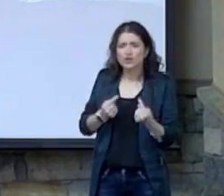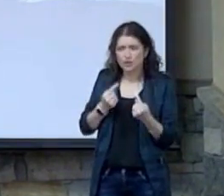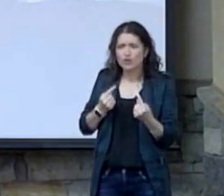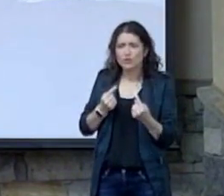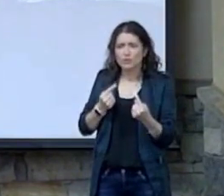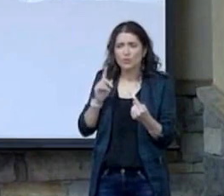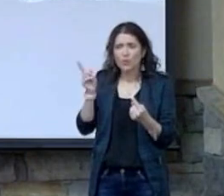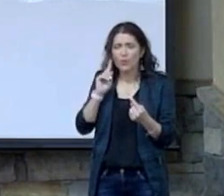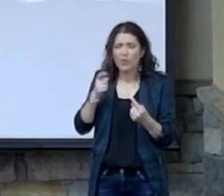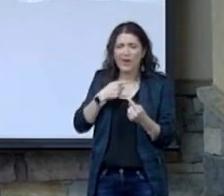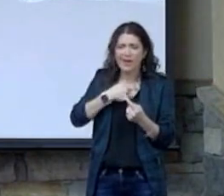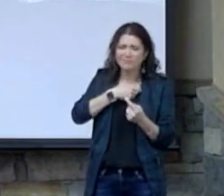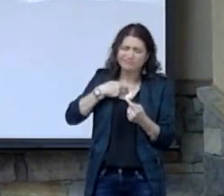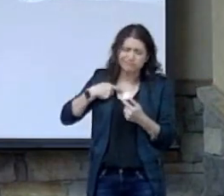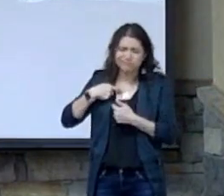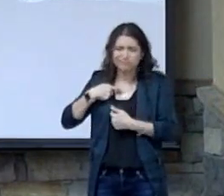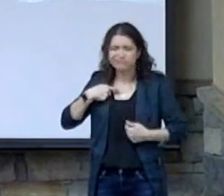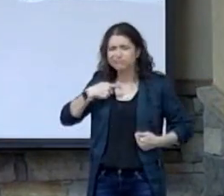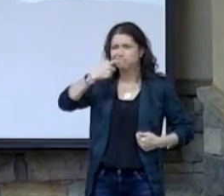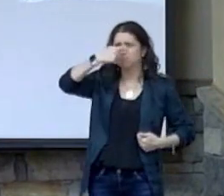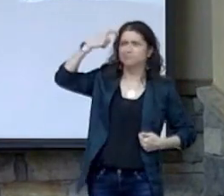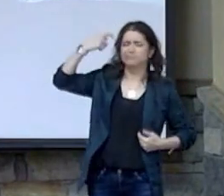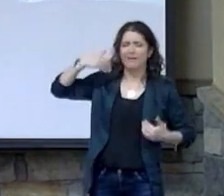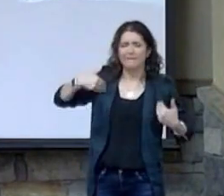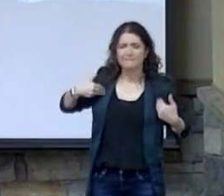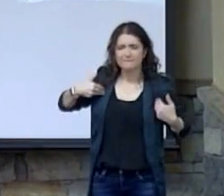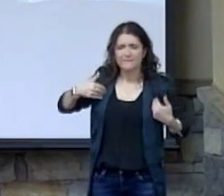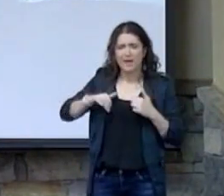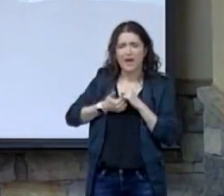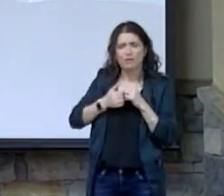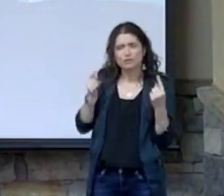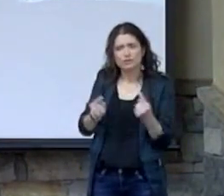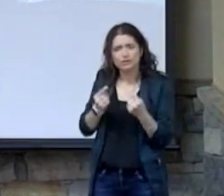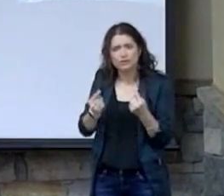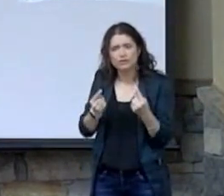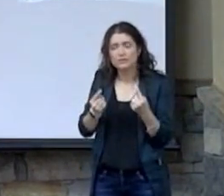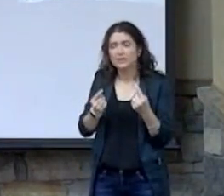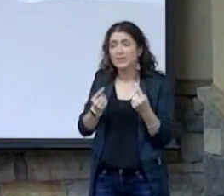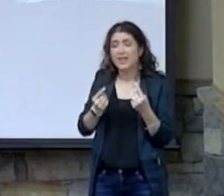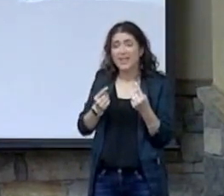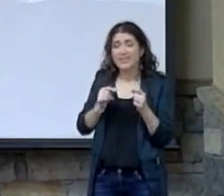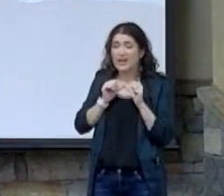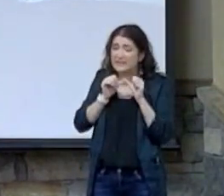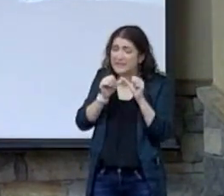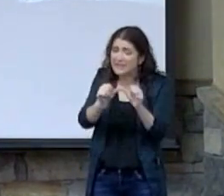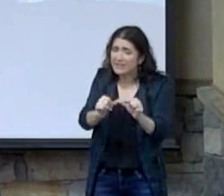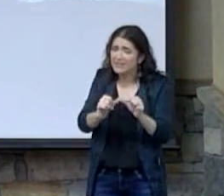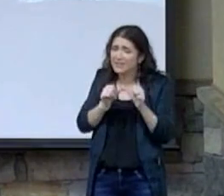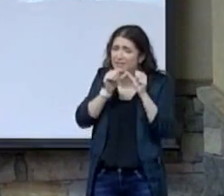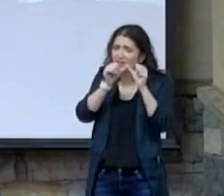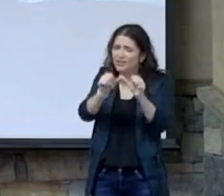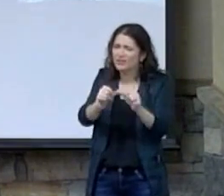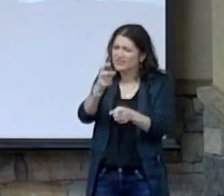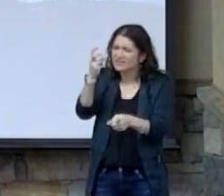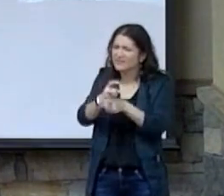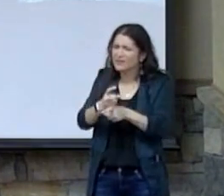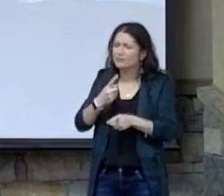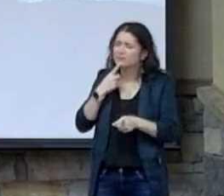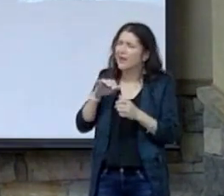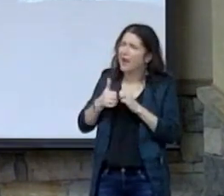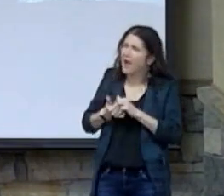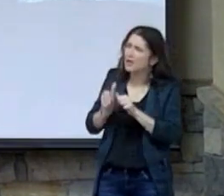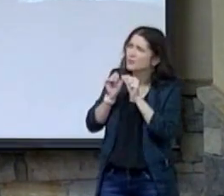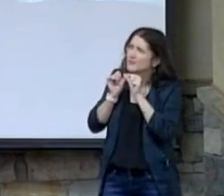have scars from the way that people have hurt us. There are scars that linger, and it's difficult to say, how do we continue